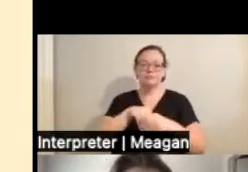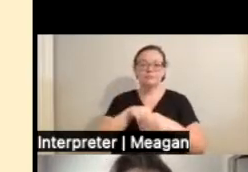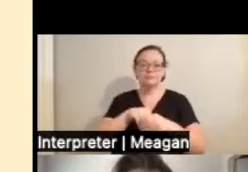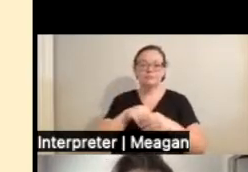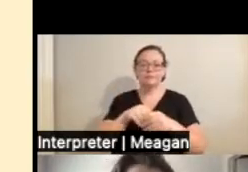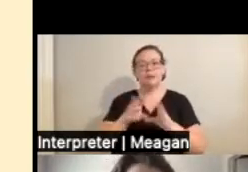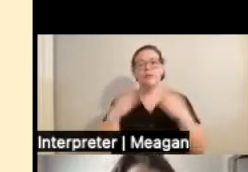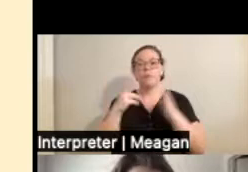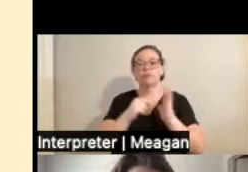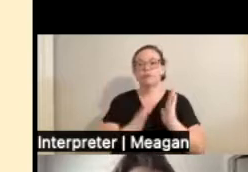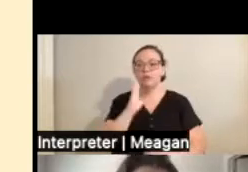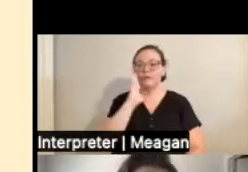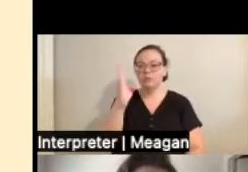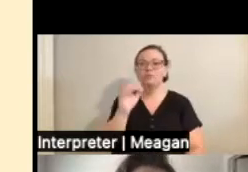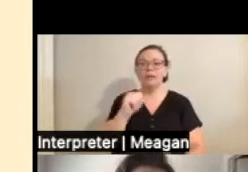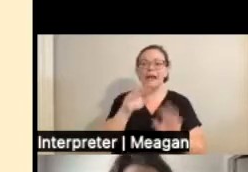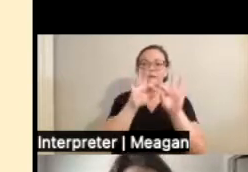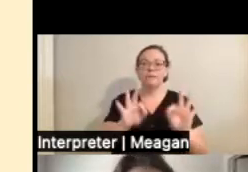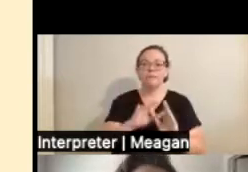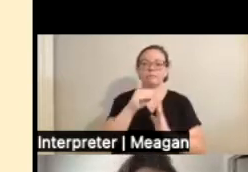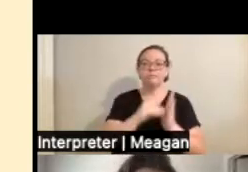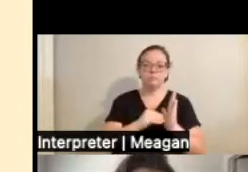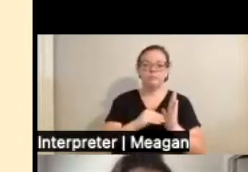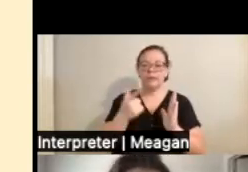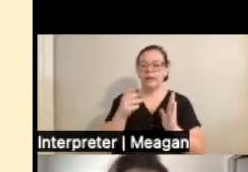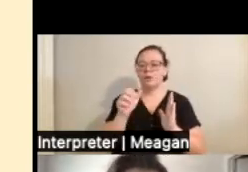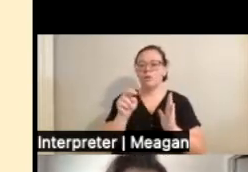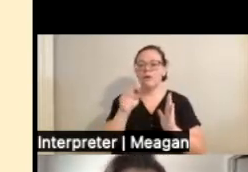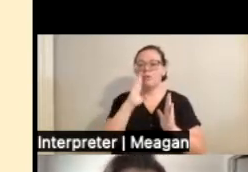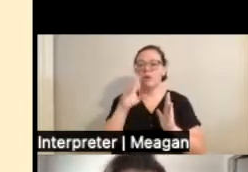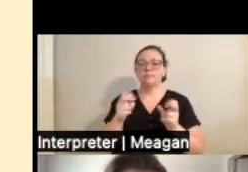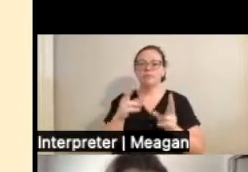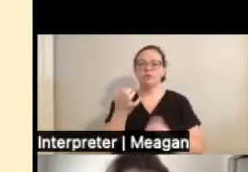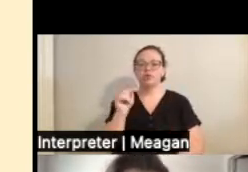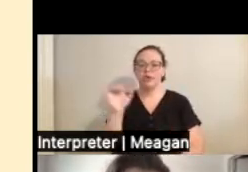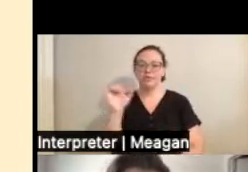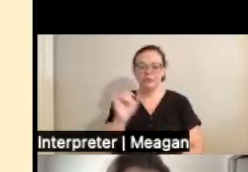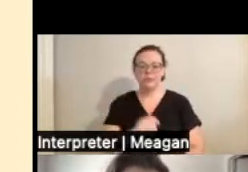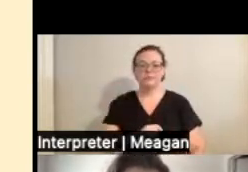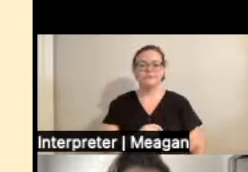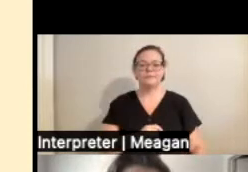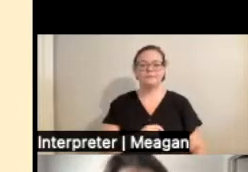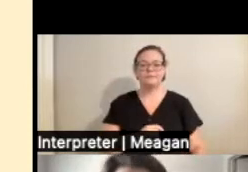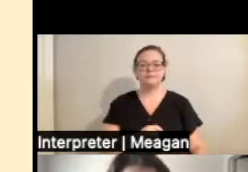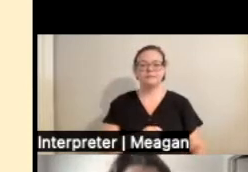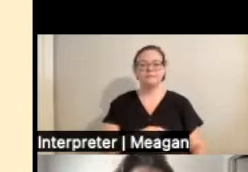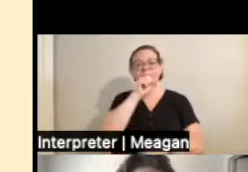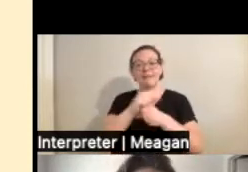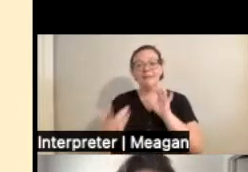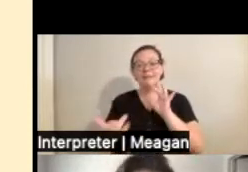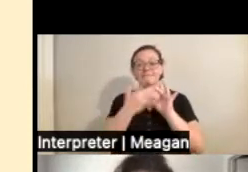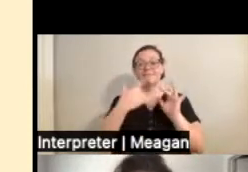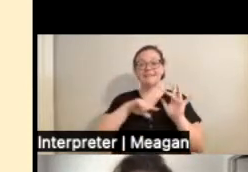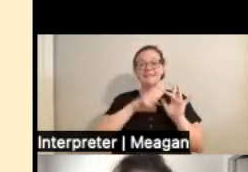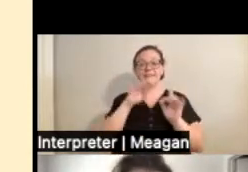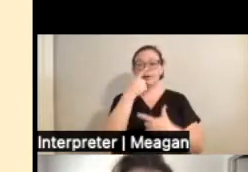in the future. You can fill out a form that Gwen is going to link in the chat as well. Definitely get in touch with us if that's something you're interested